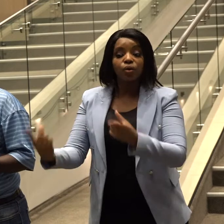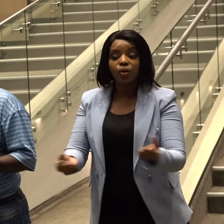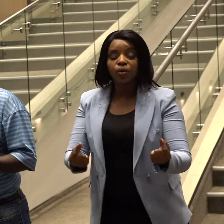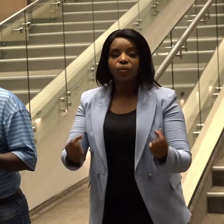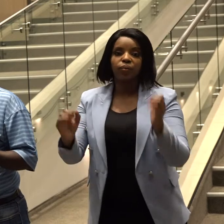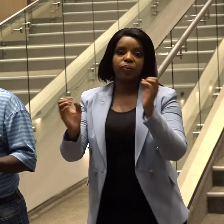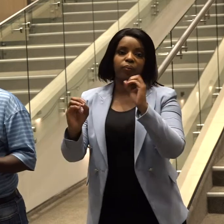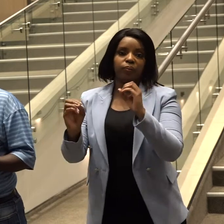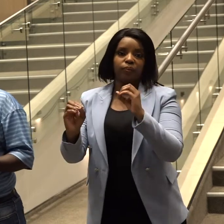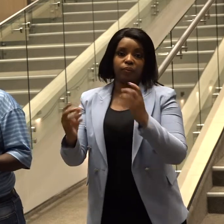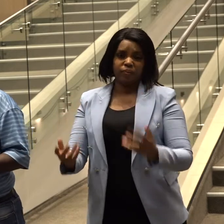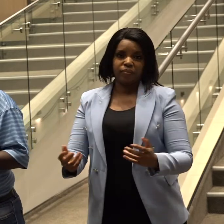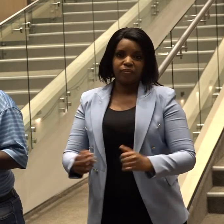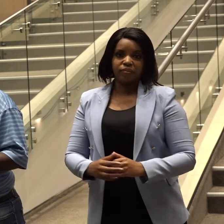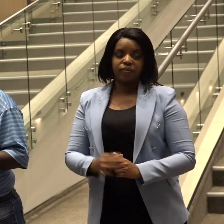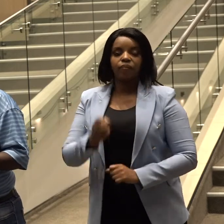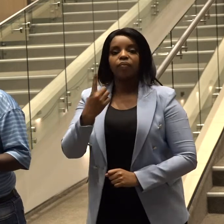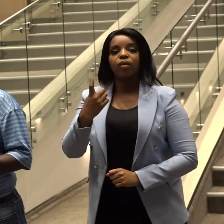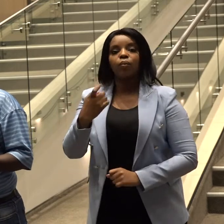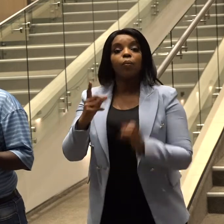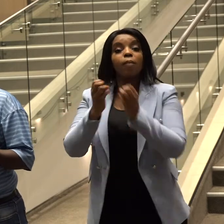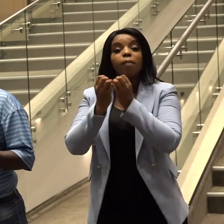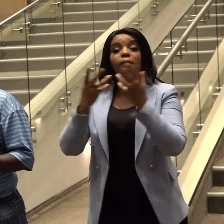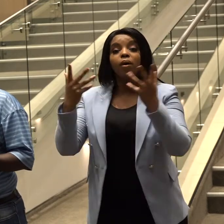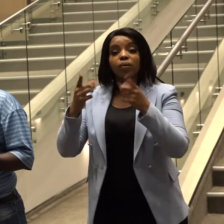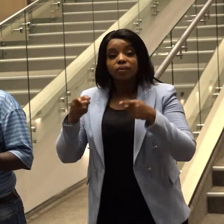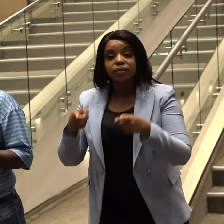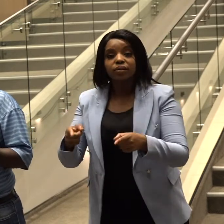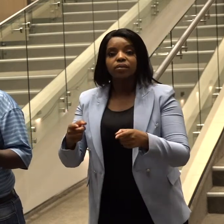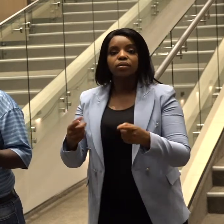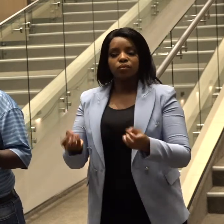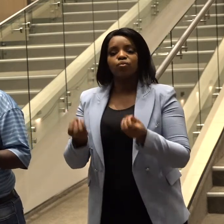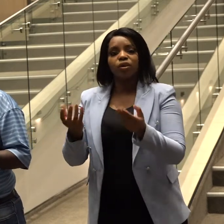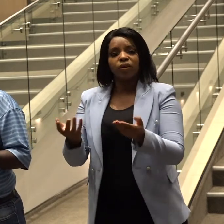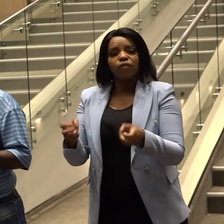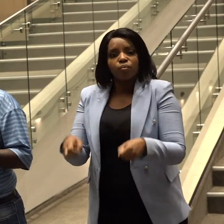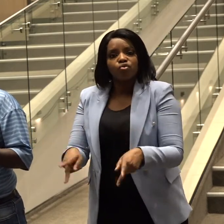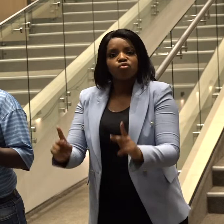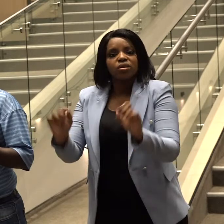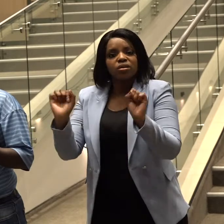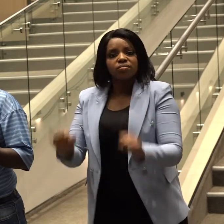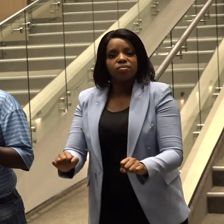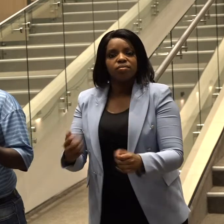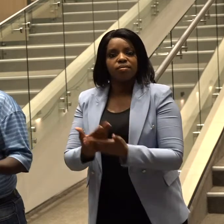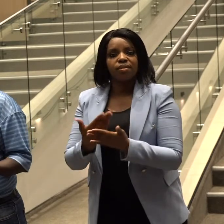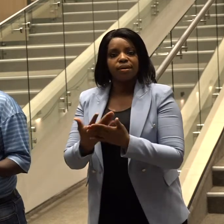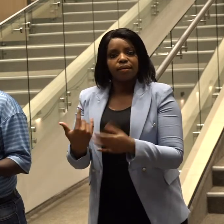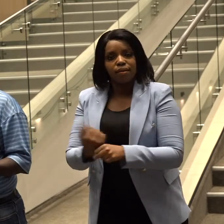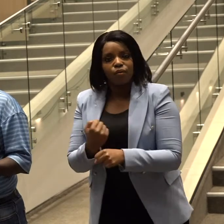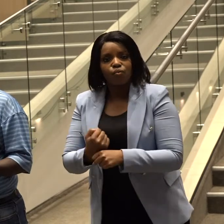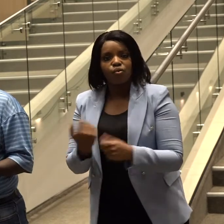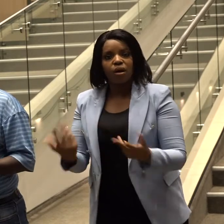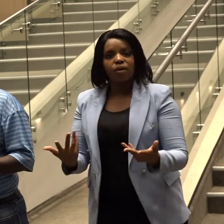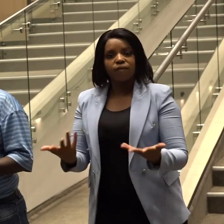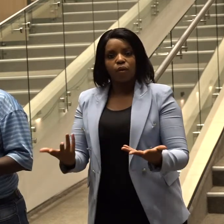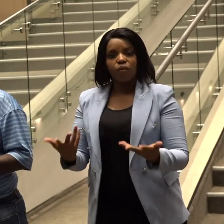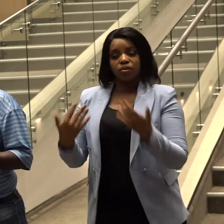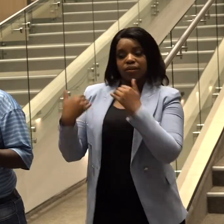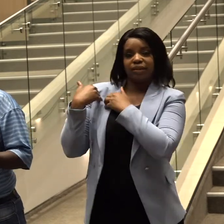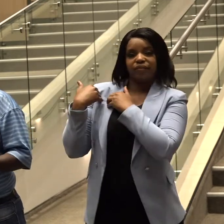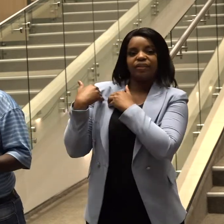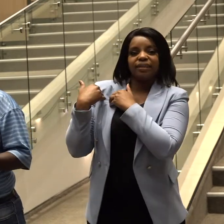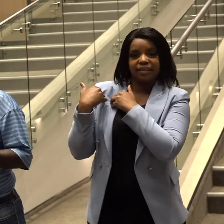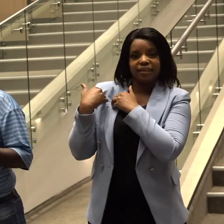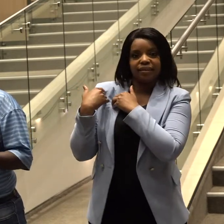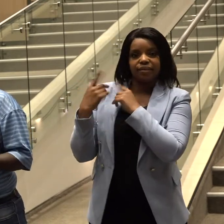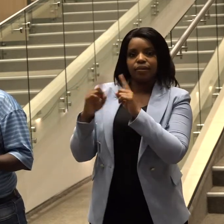one most of the security being given a opportunity to work for to to self-safety mostly